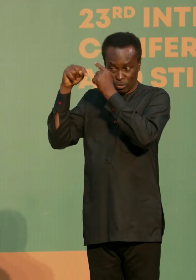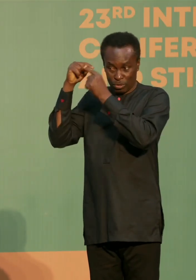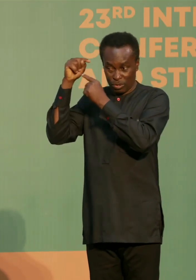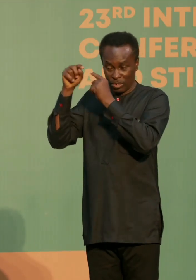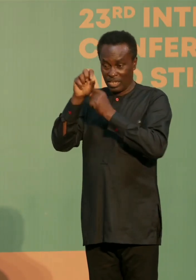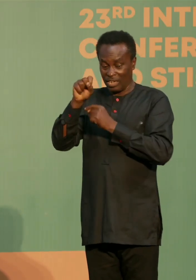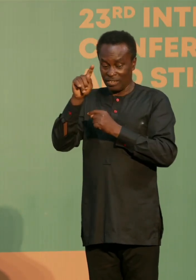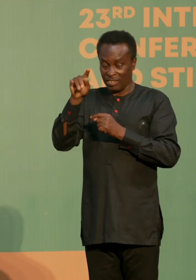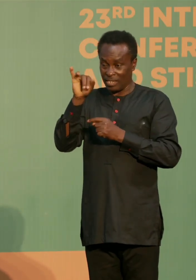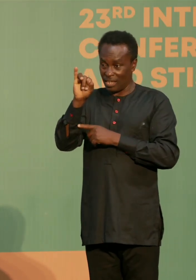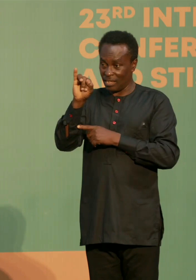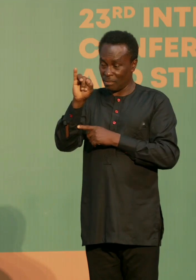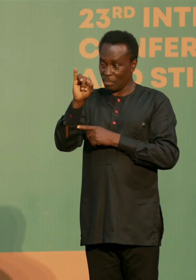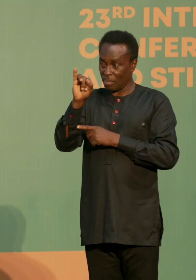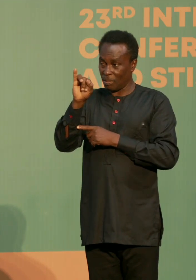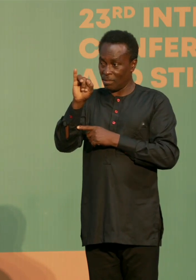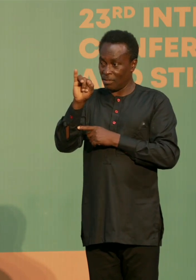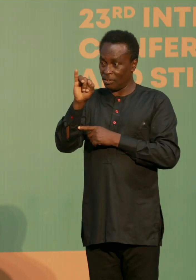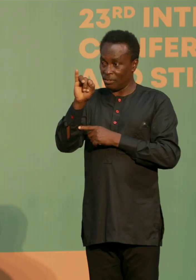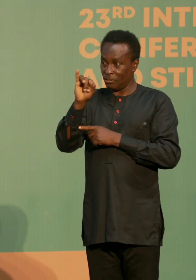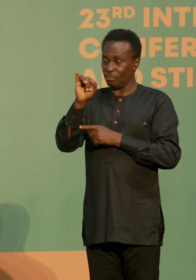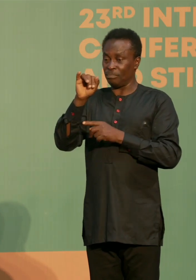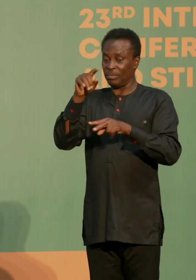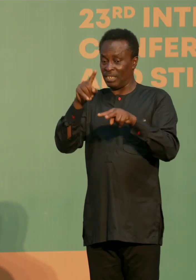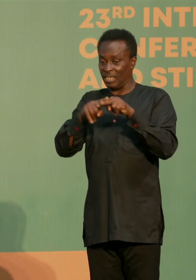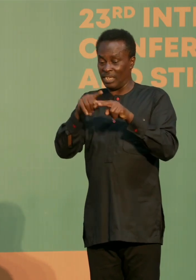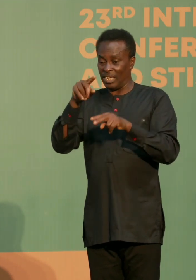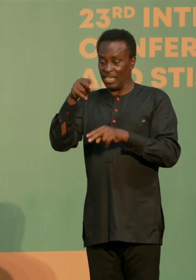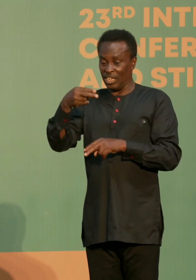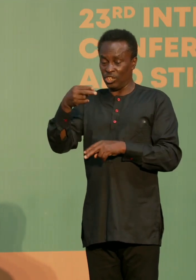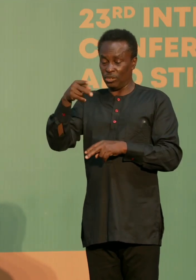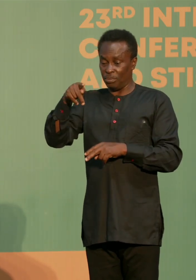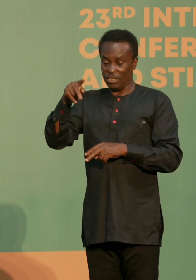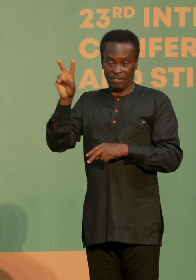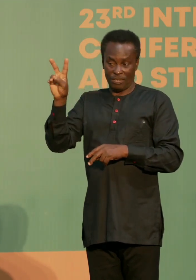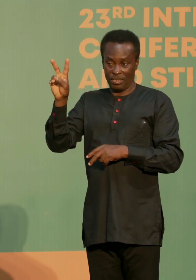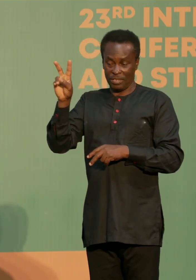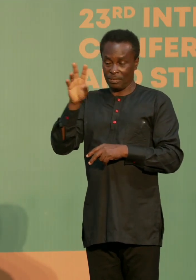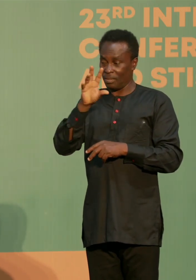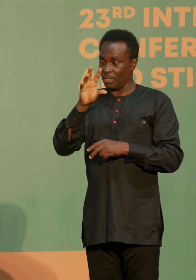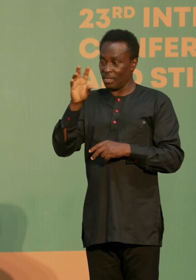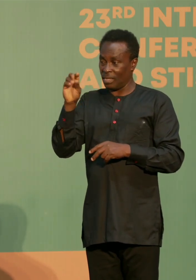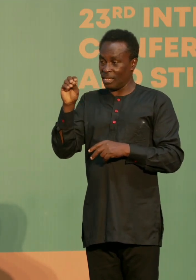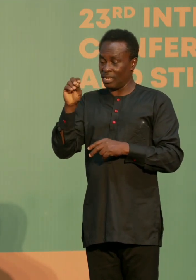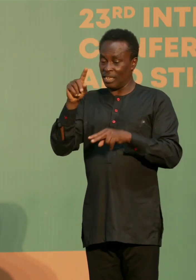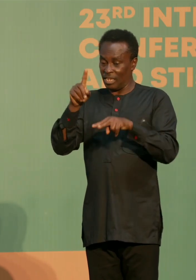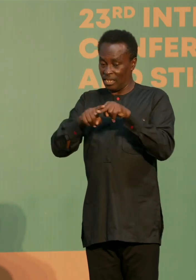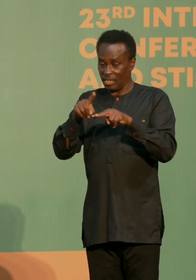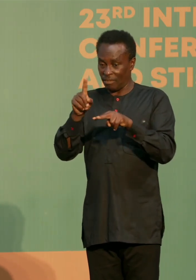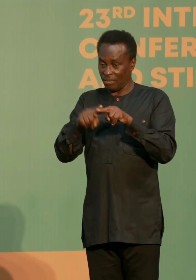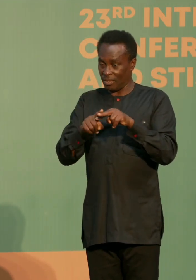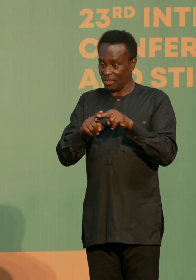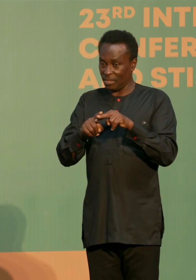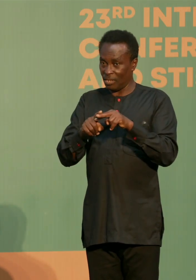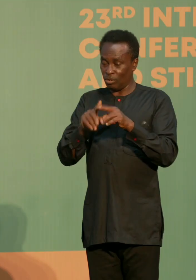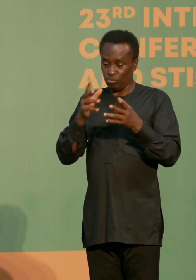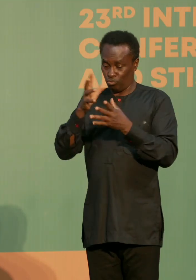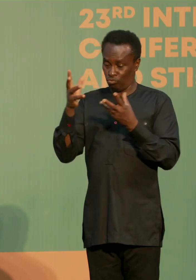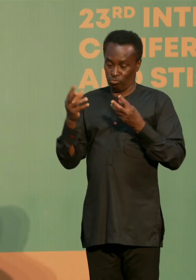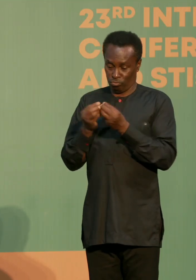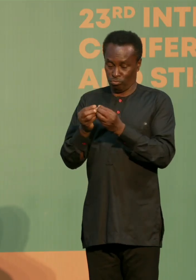STI, HPV, and HIV together.